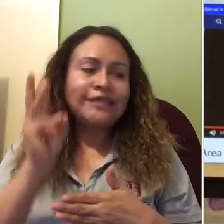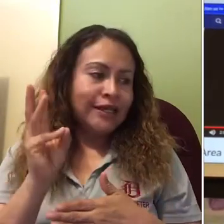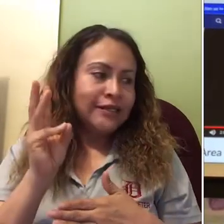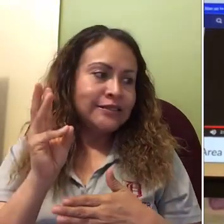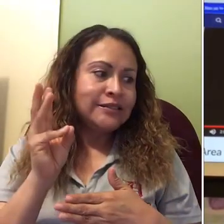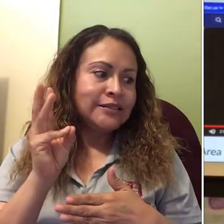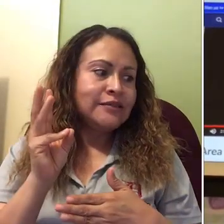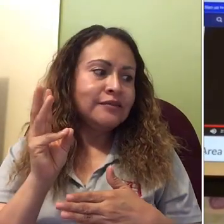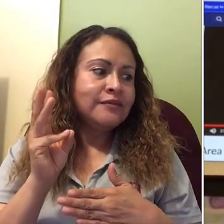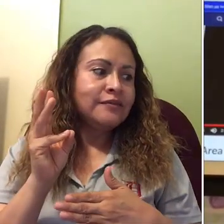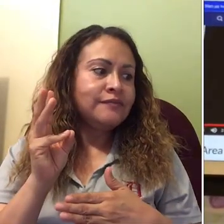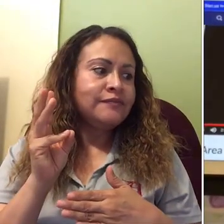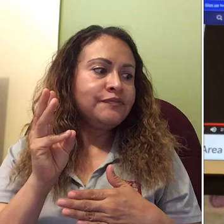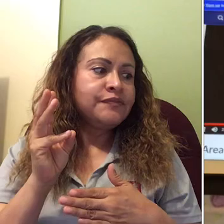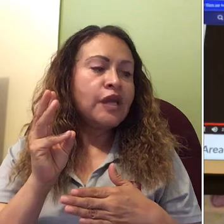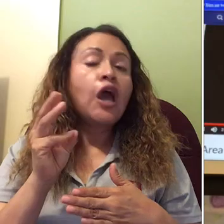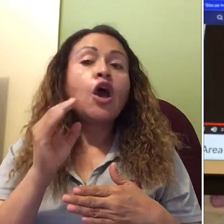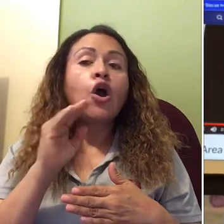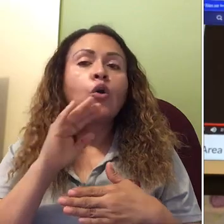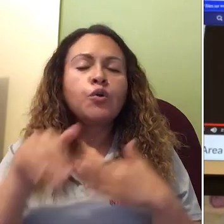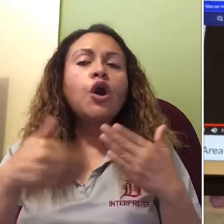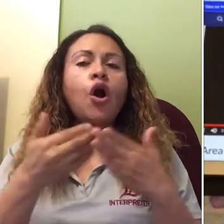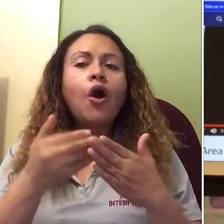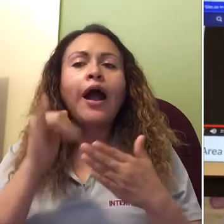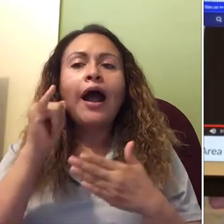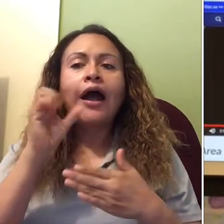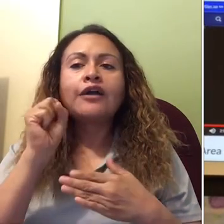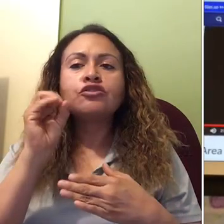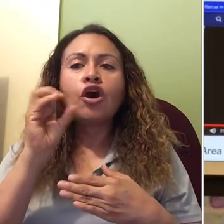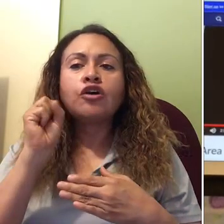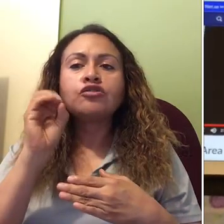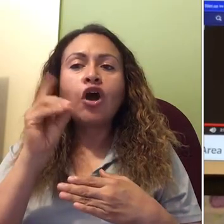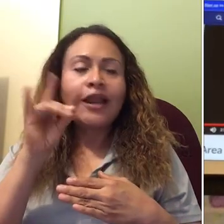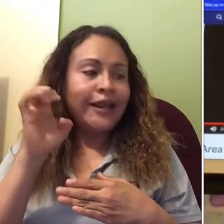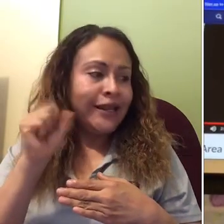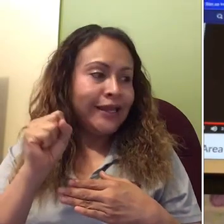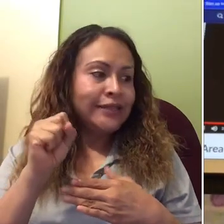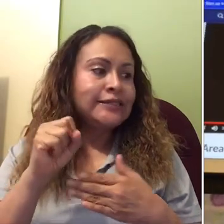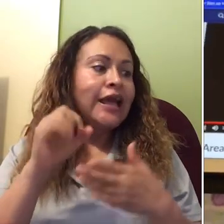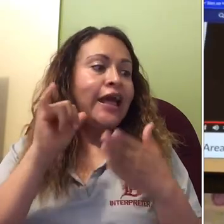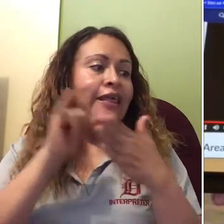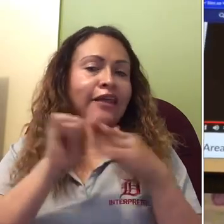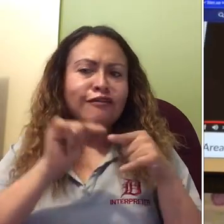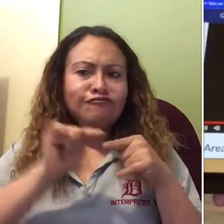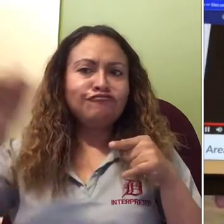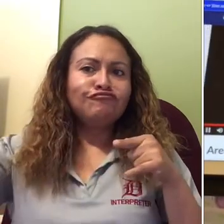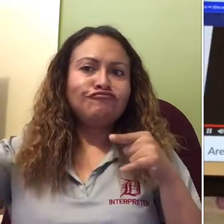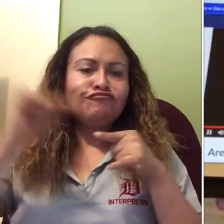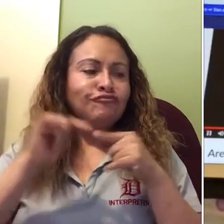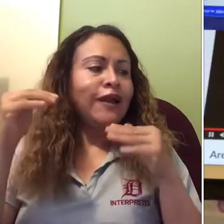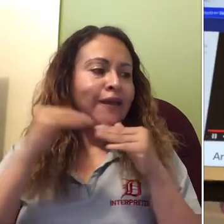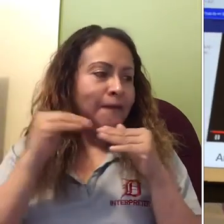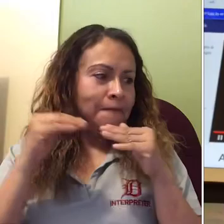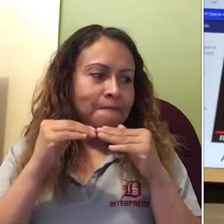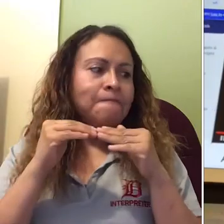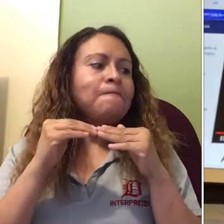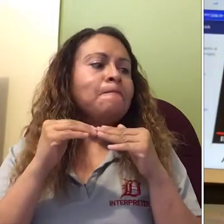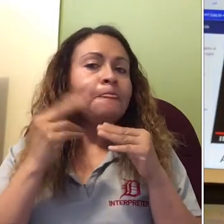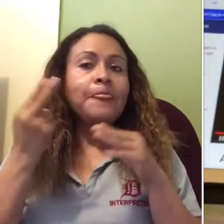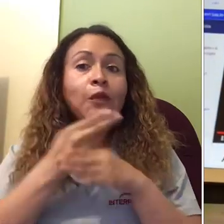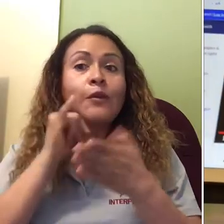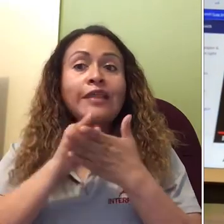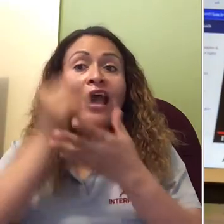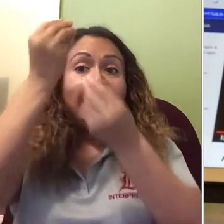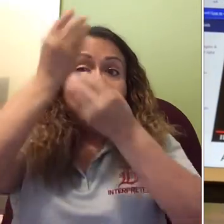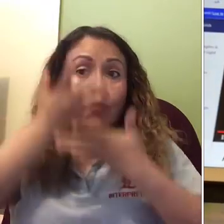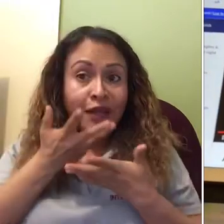a Trivial Pursuit piece. But we know that they're definitely isosceles triangles, that this distance is equal to this distance. So we can use that information